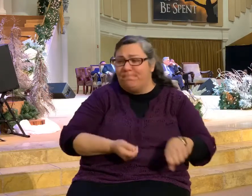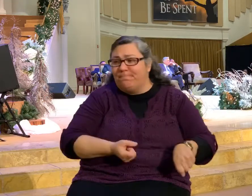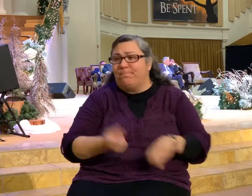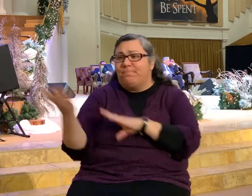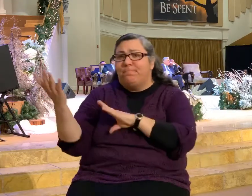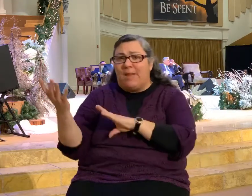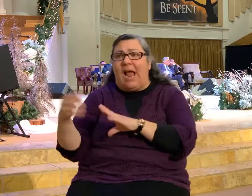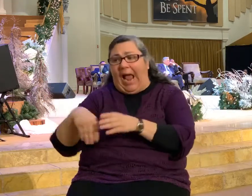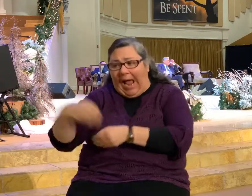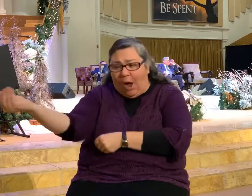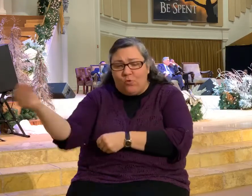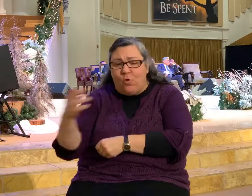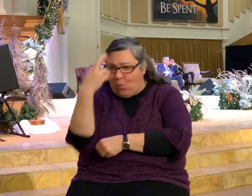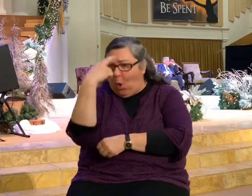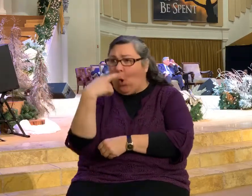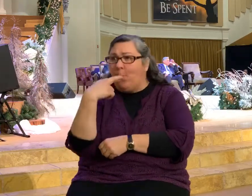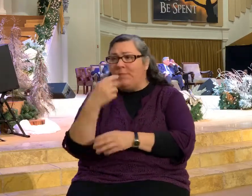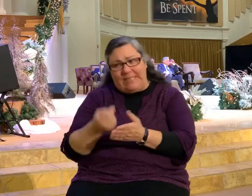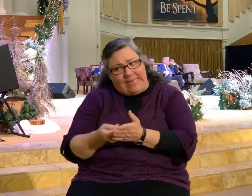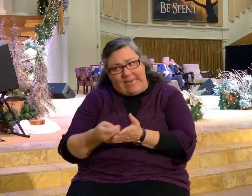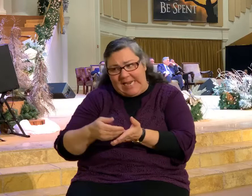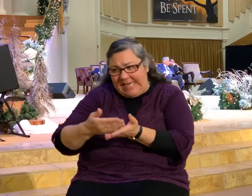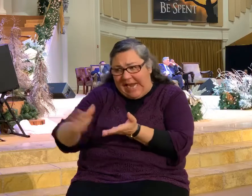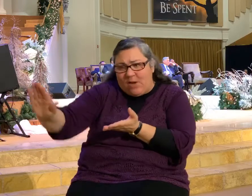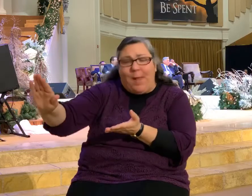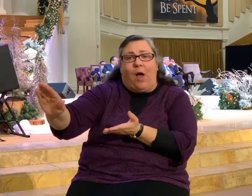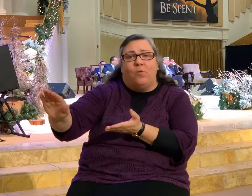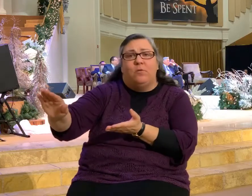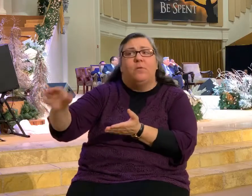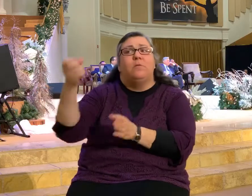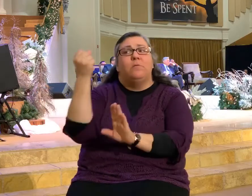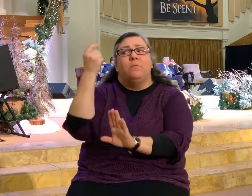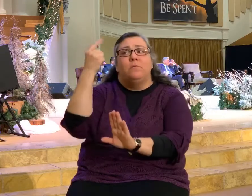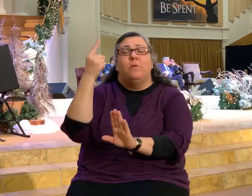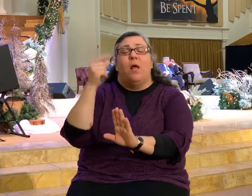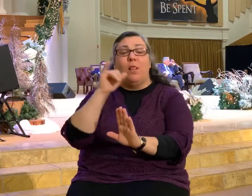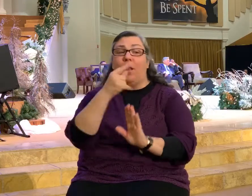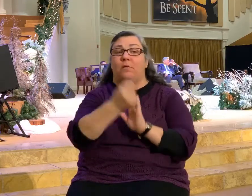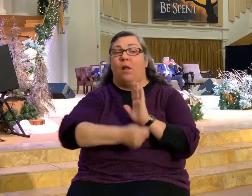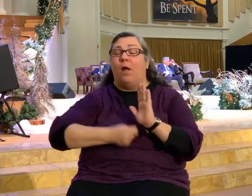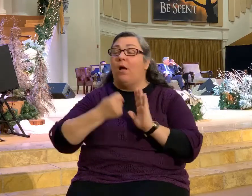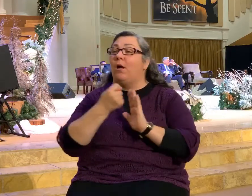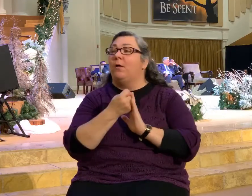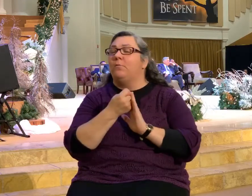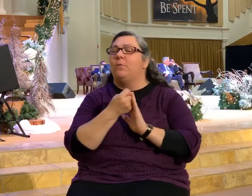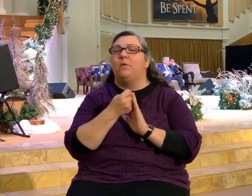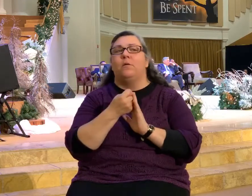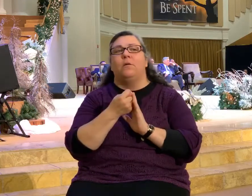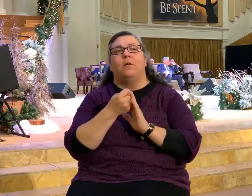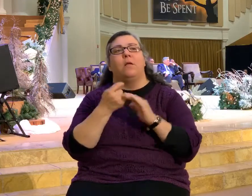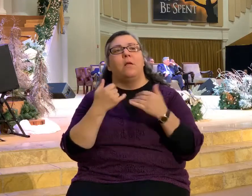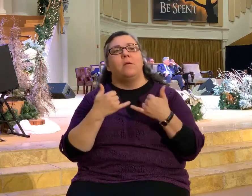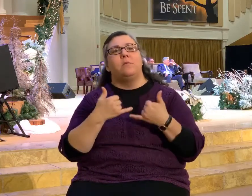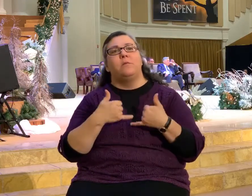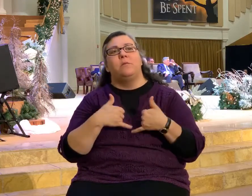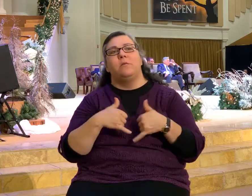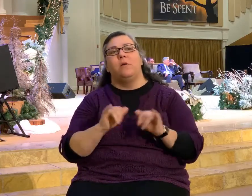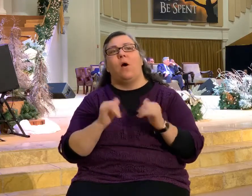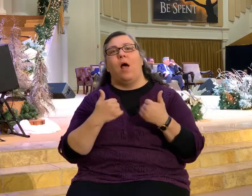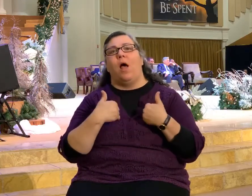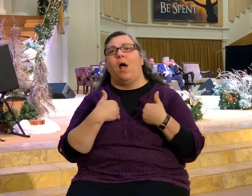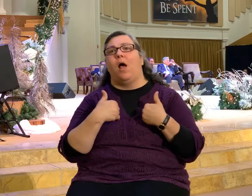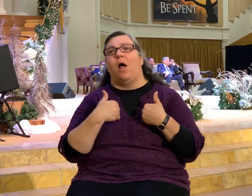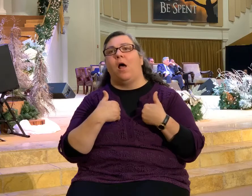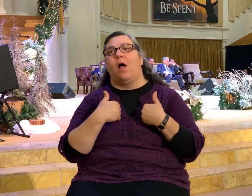ethnic Jews, get them out of here. He kicked them out. Well, remember, at that time, there was still the